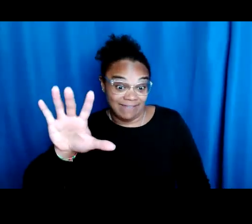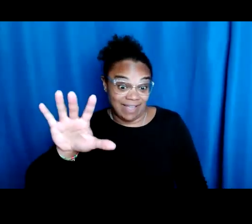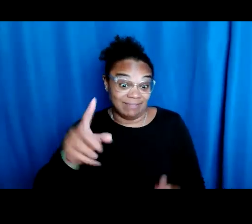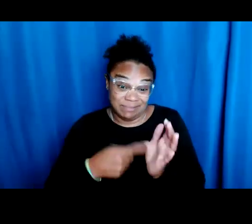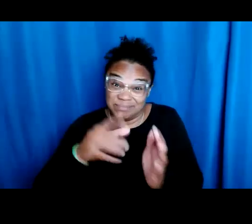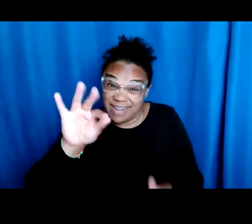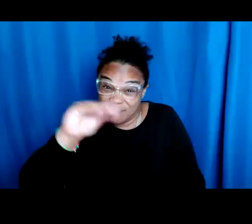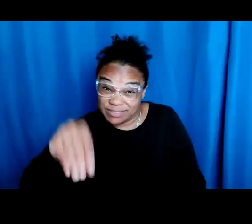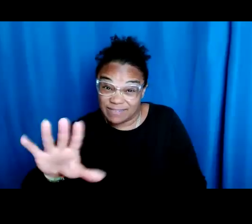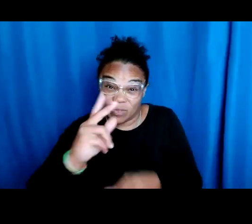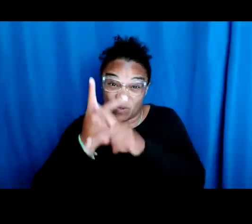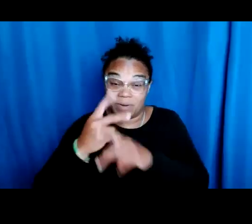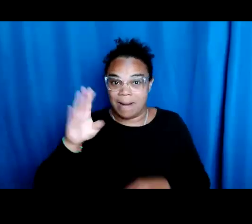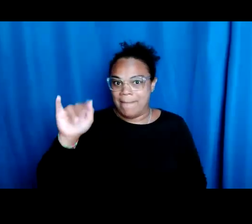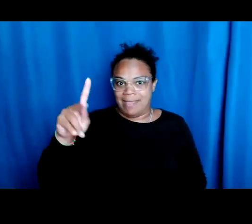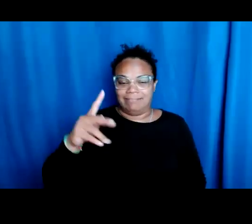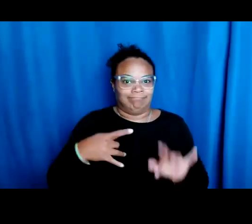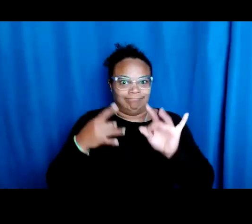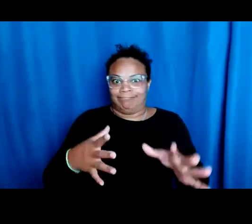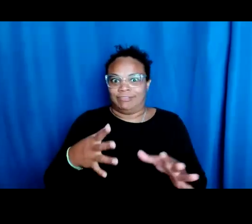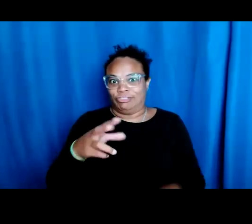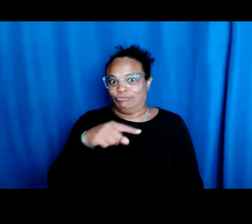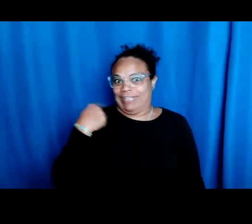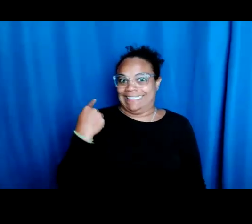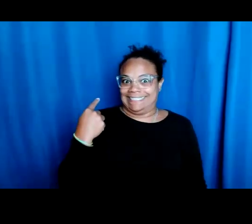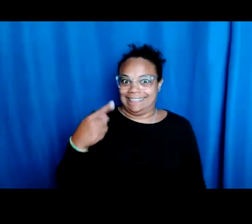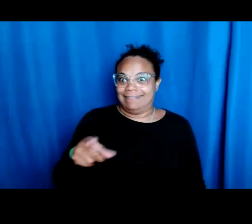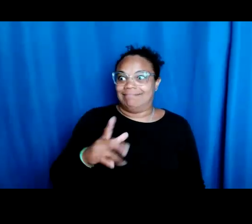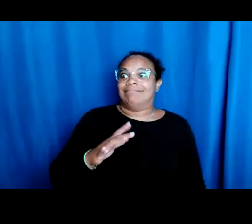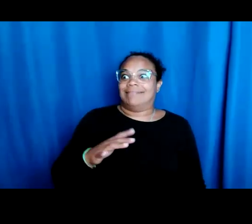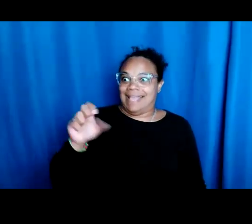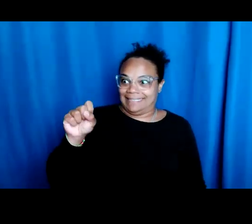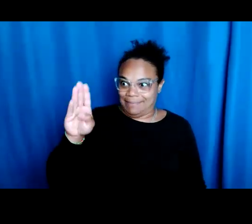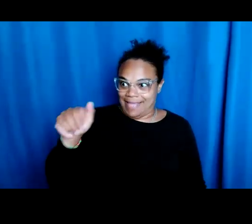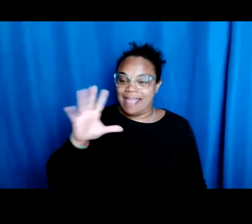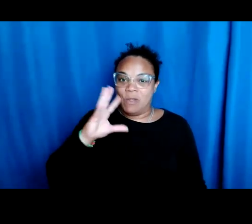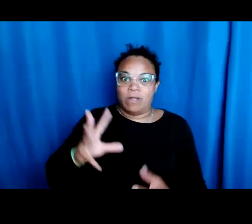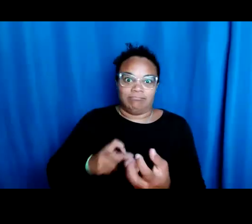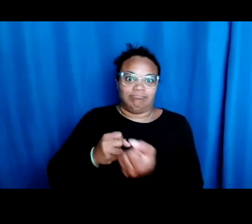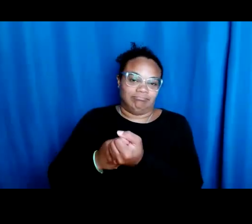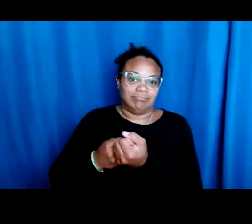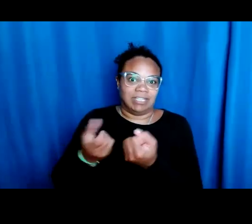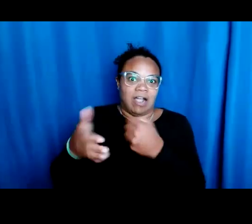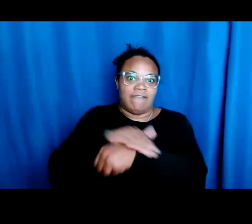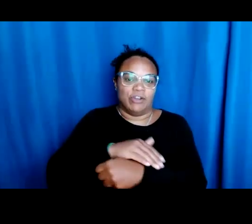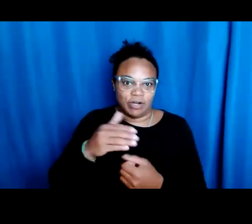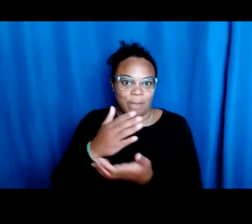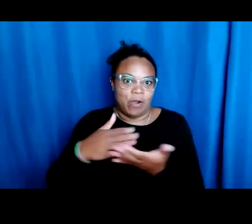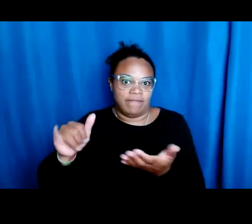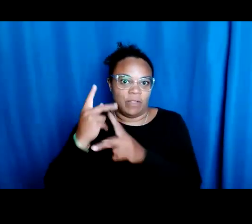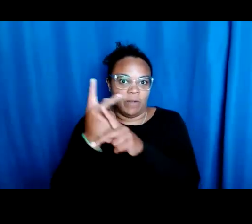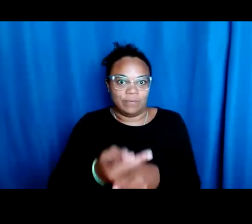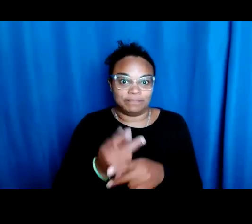they love the fact that the SBA will guarantee a portion of that loan. Department